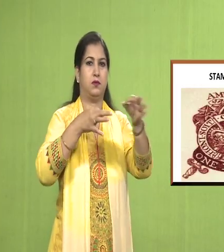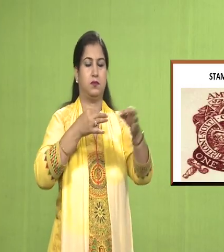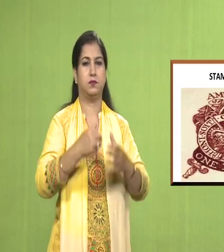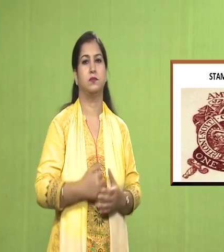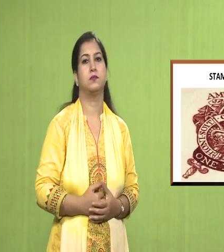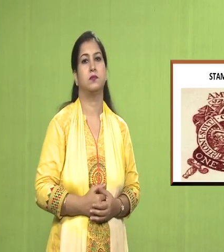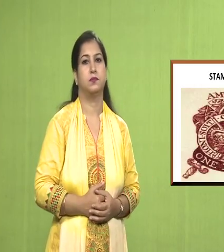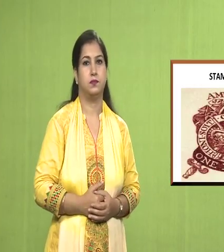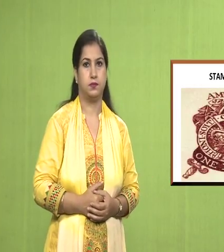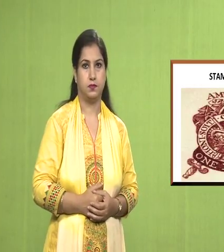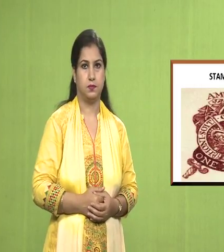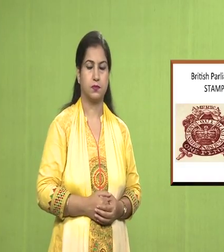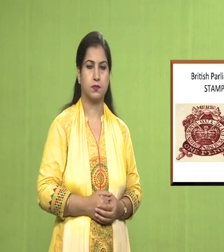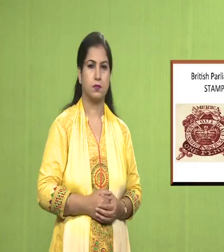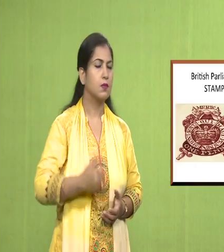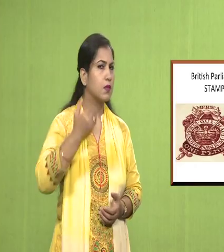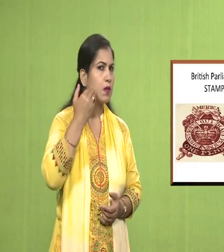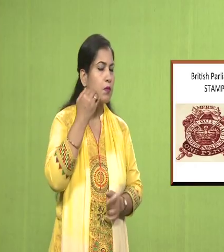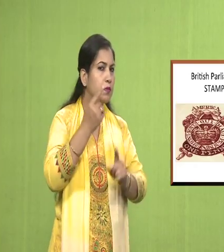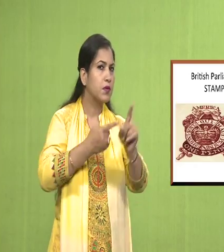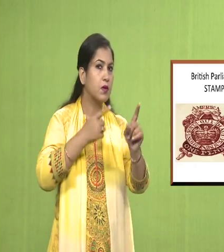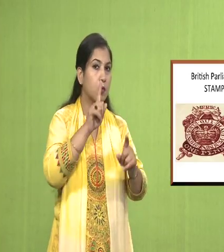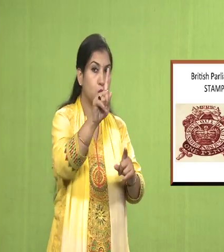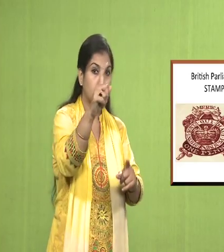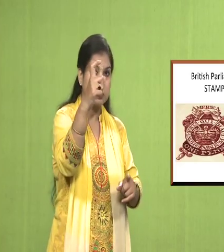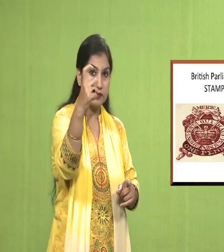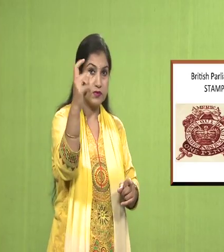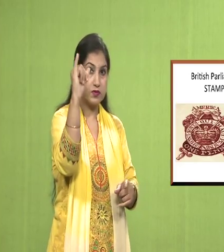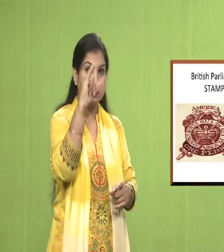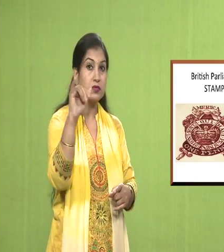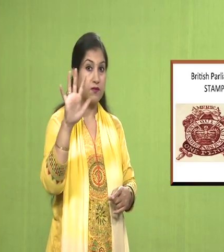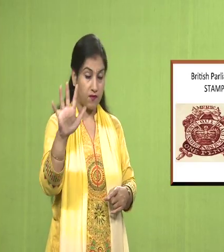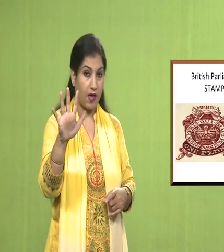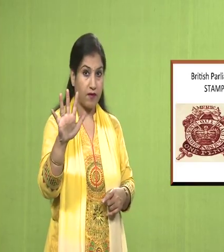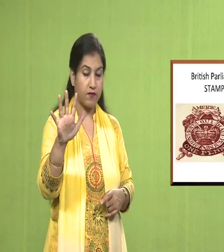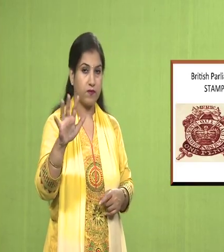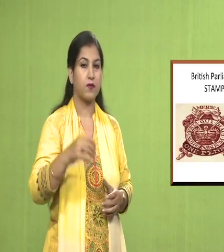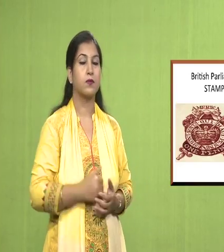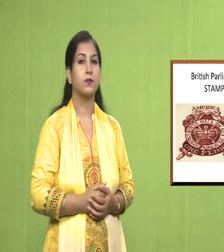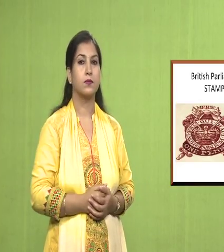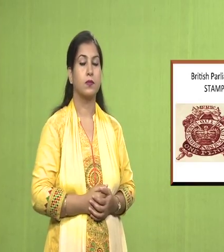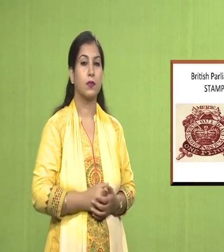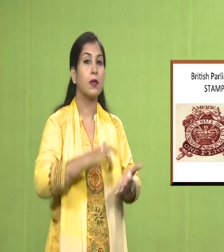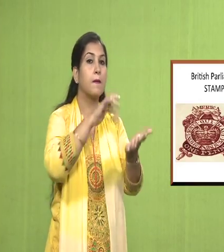you. In the year 1765, the British